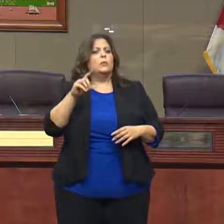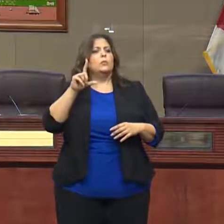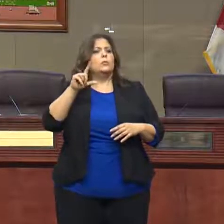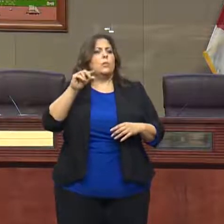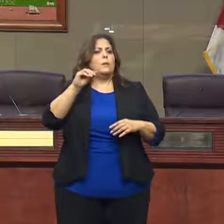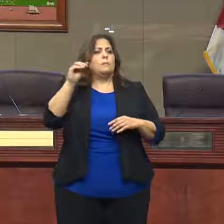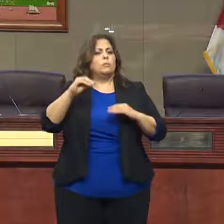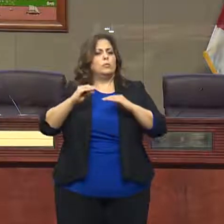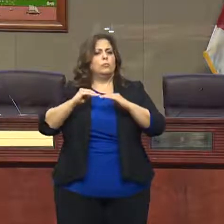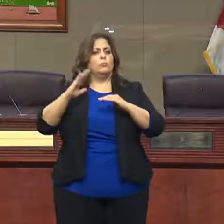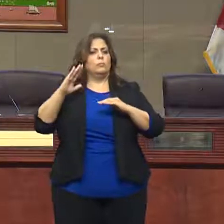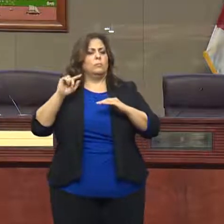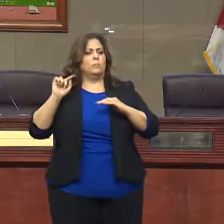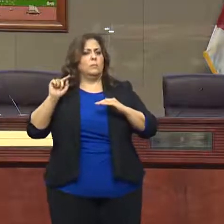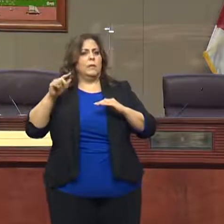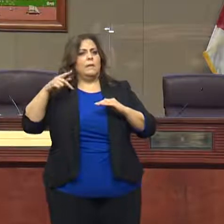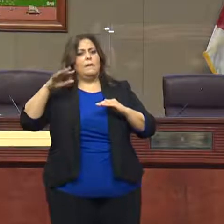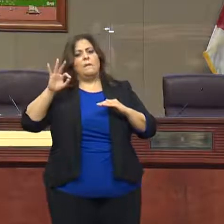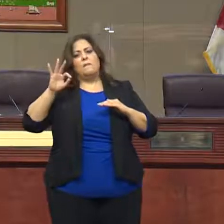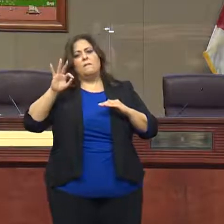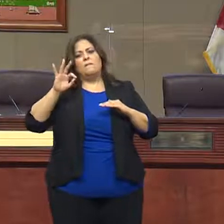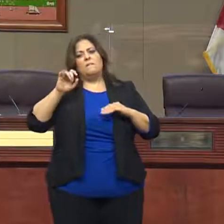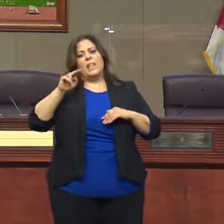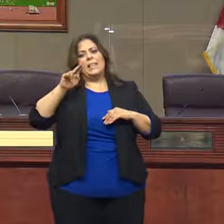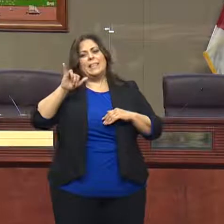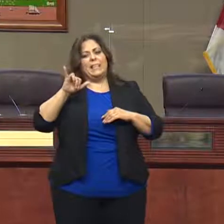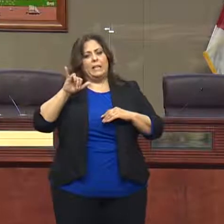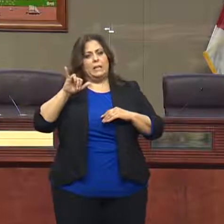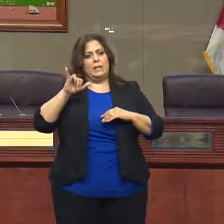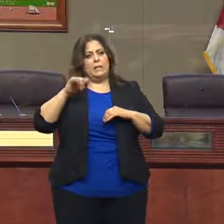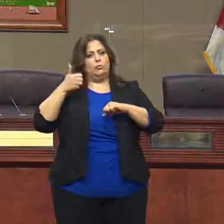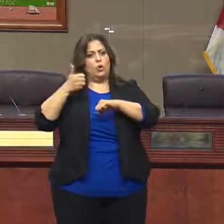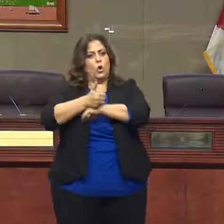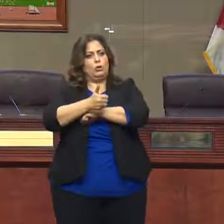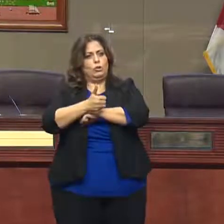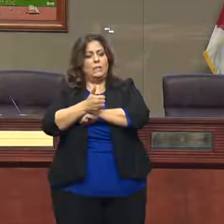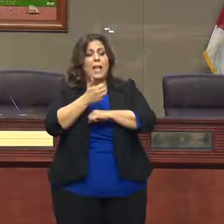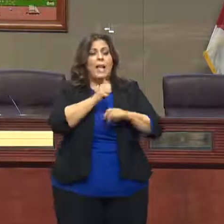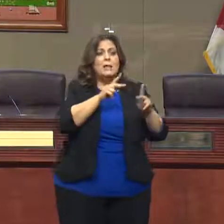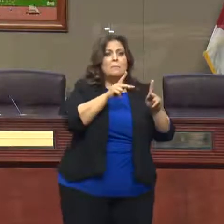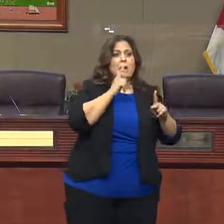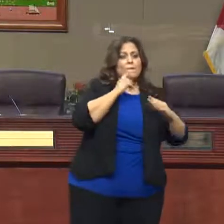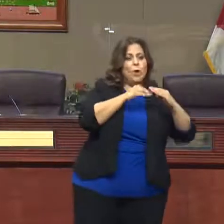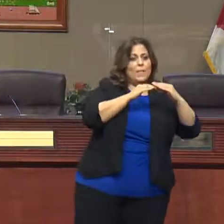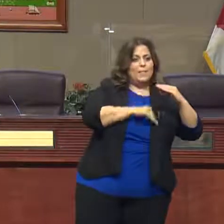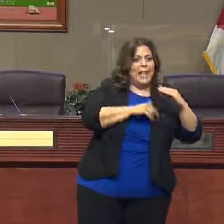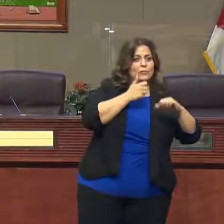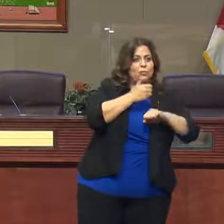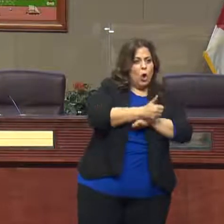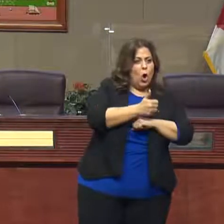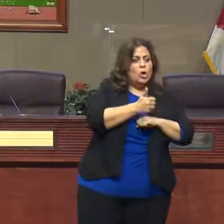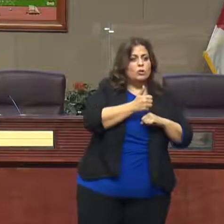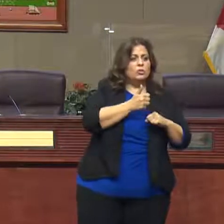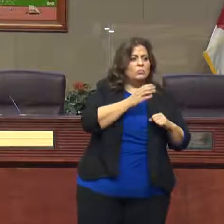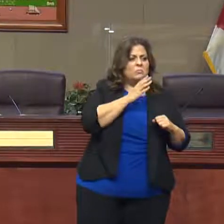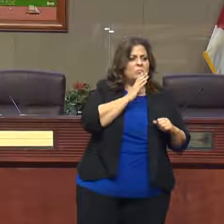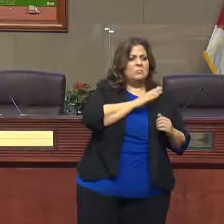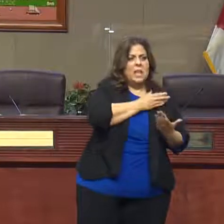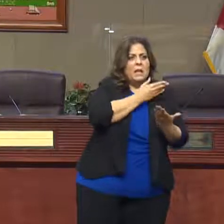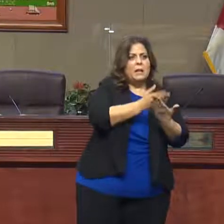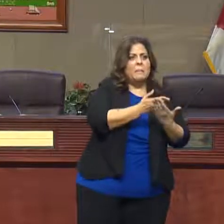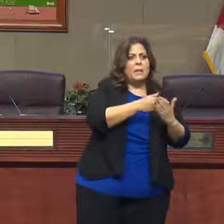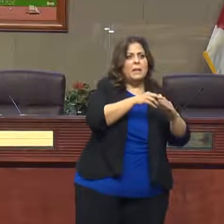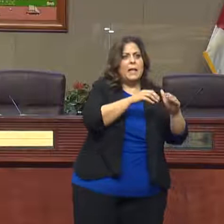jail population are there on felony charges. So everybody else who are there on misdemeanor charges, they're pretty much in and out.